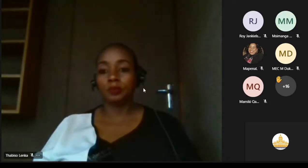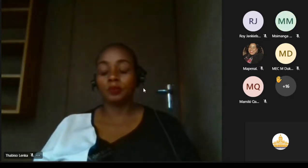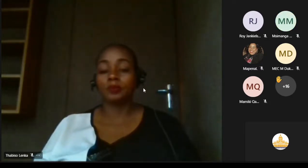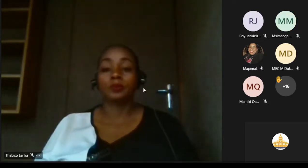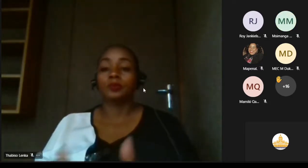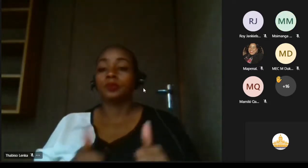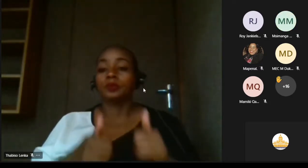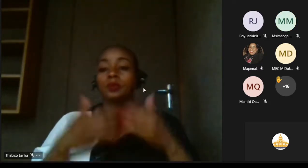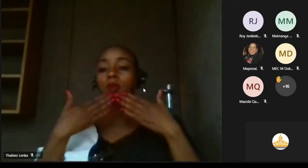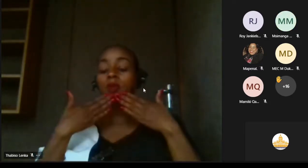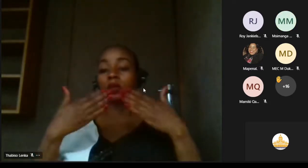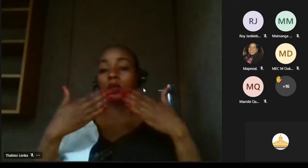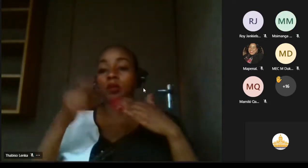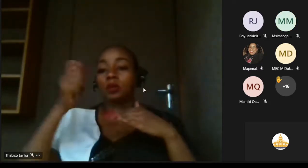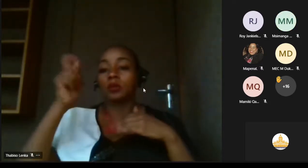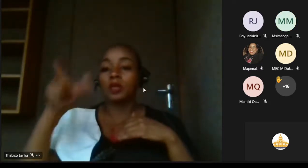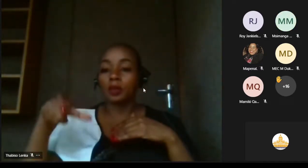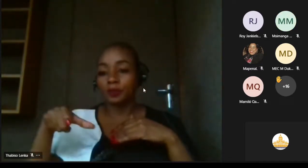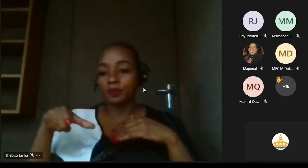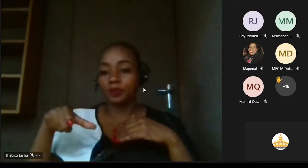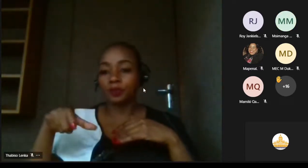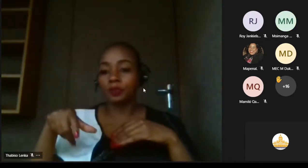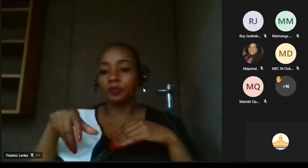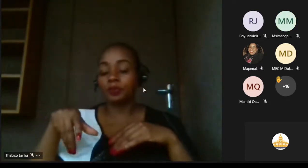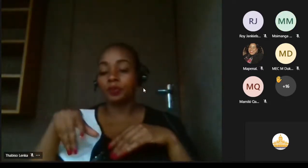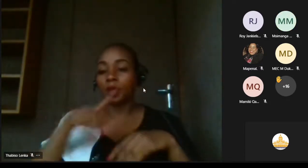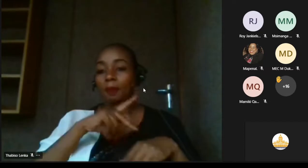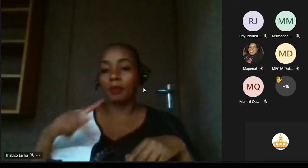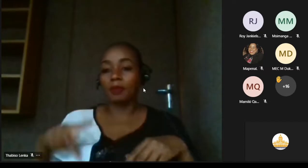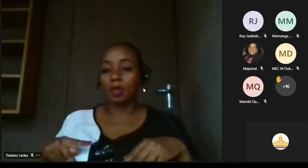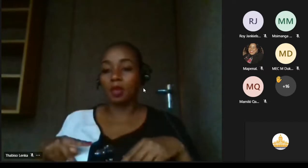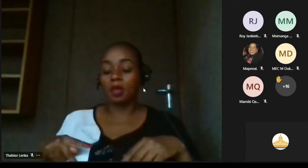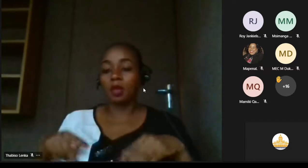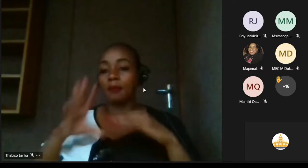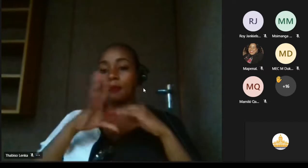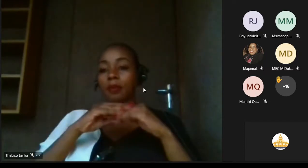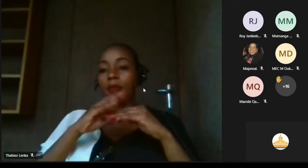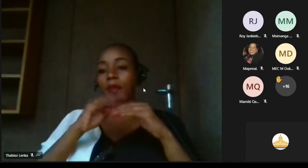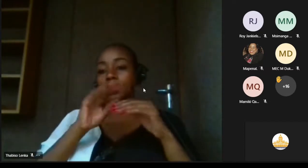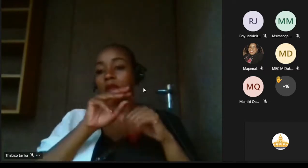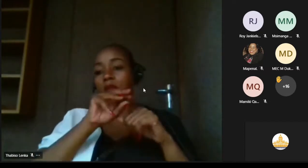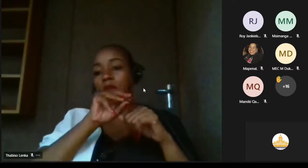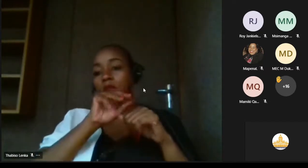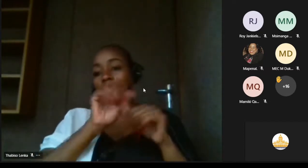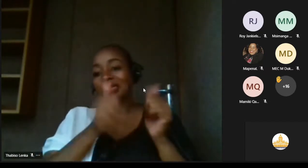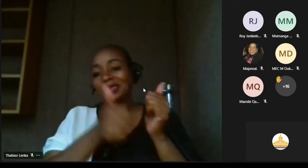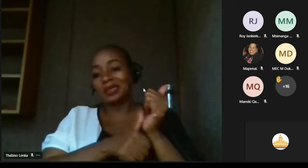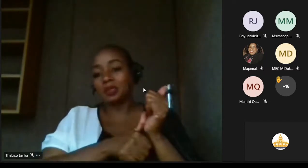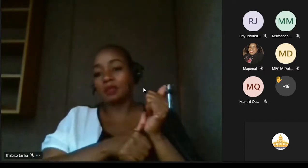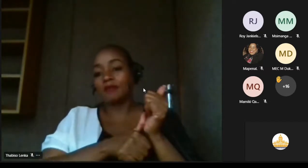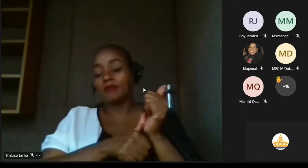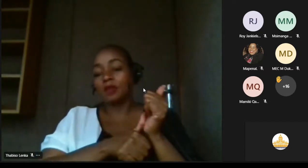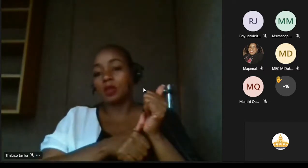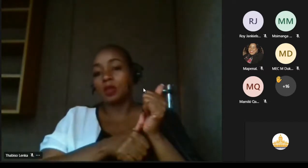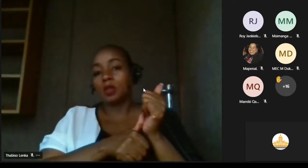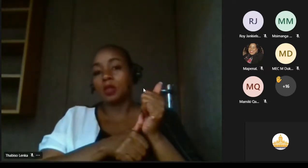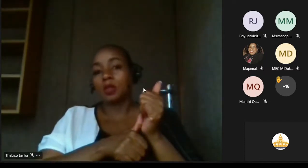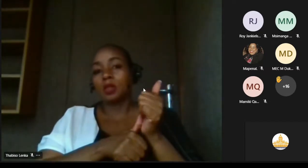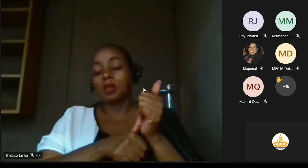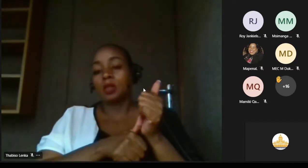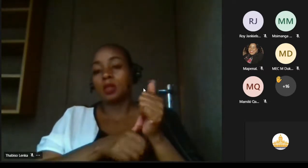Thank you, Honorable Speaker, Honorable Premier, members of the Executive Council, Honorable members that